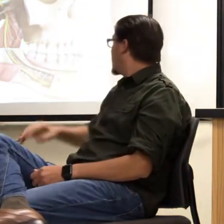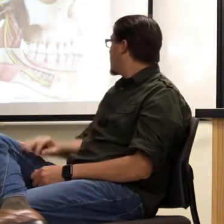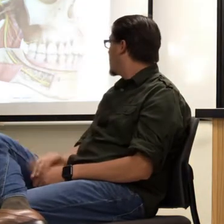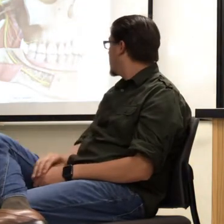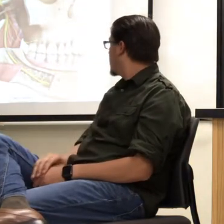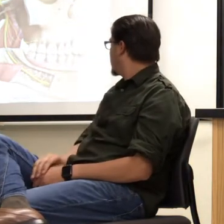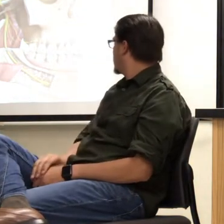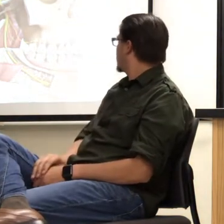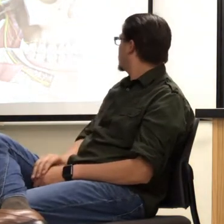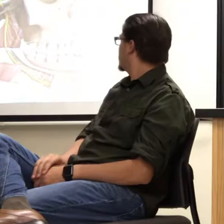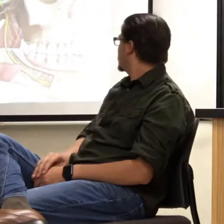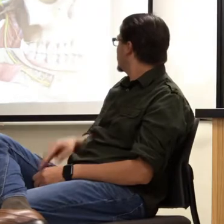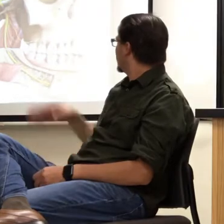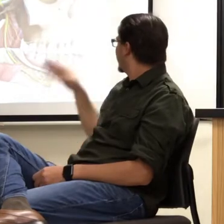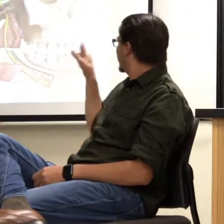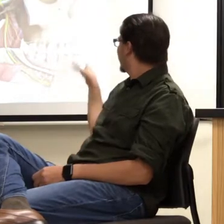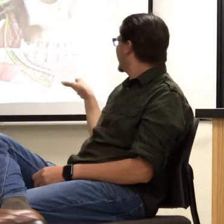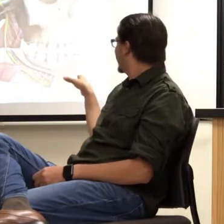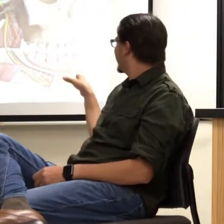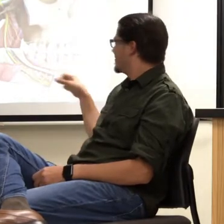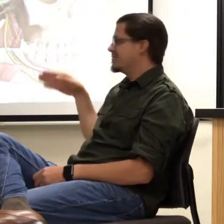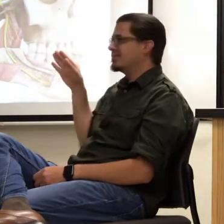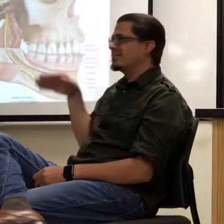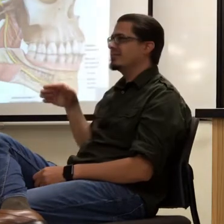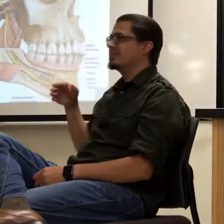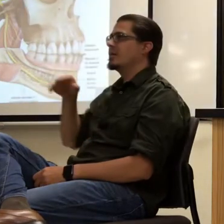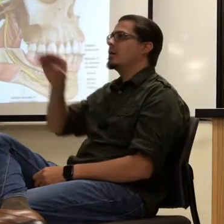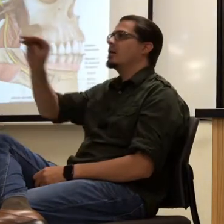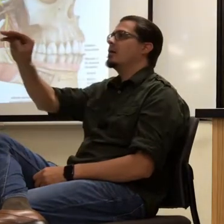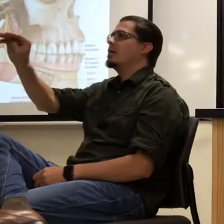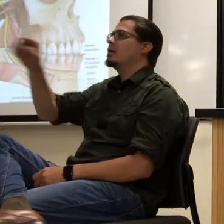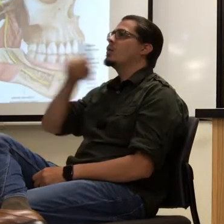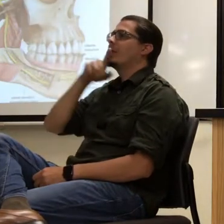it's mental